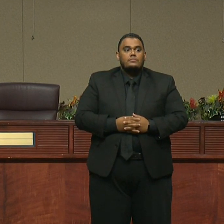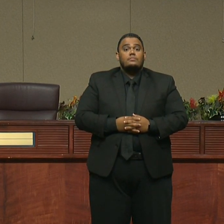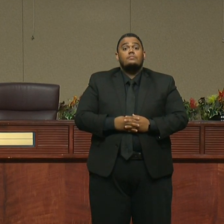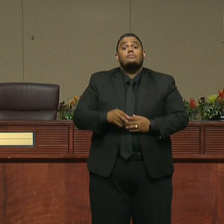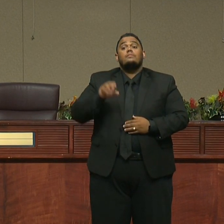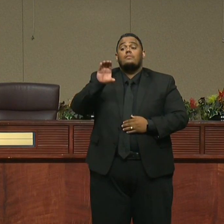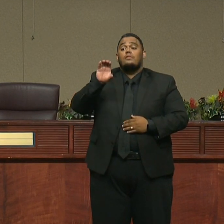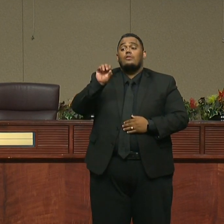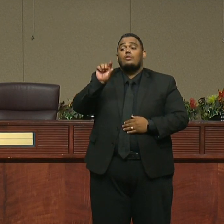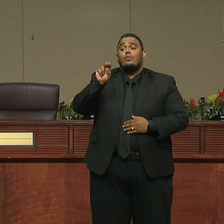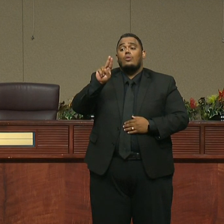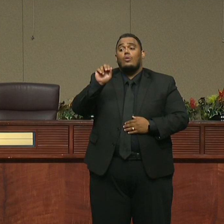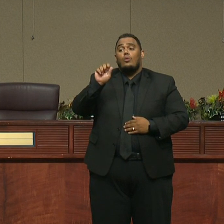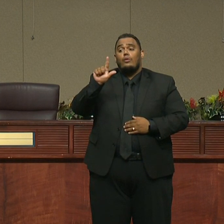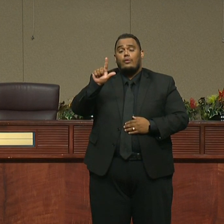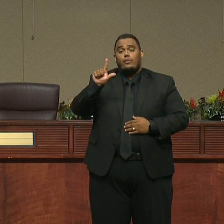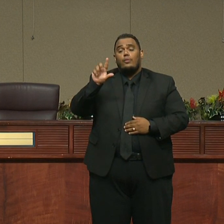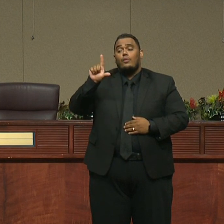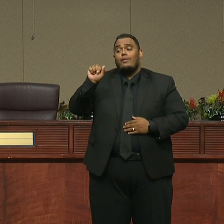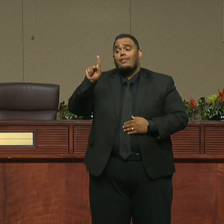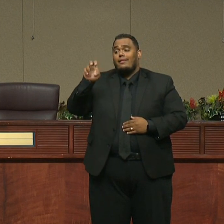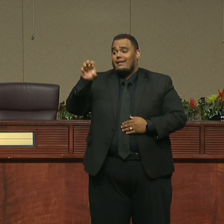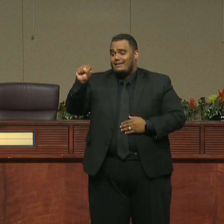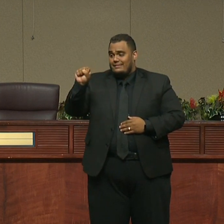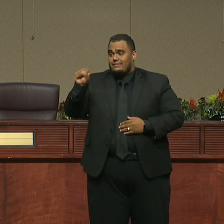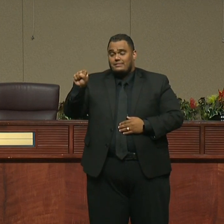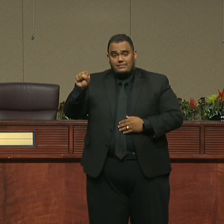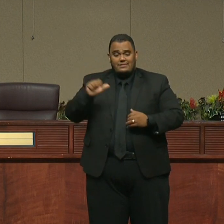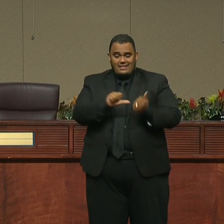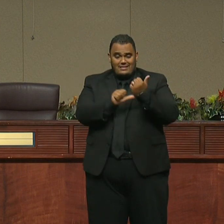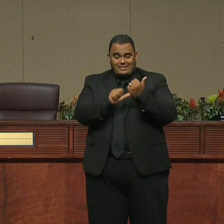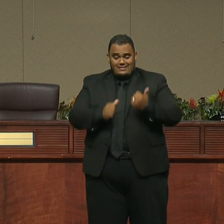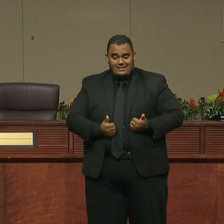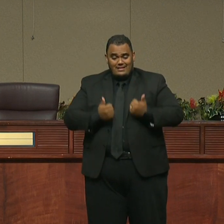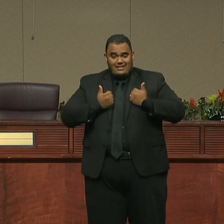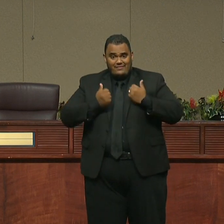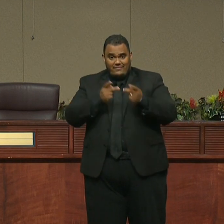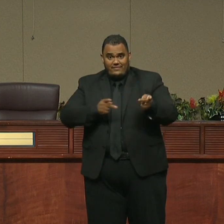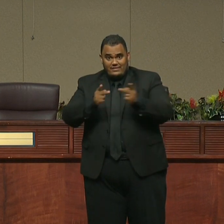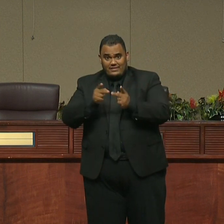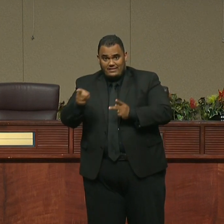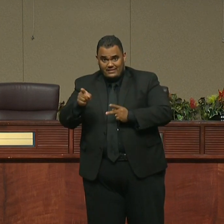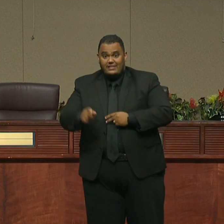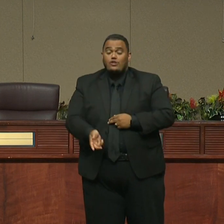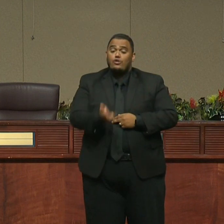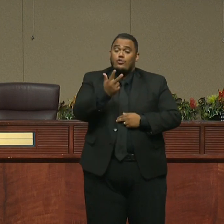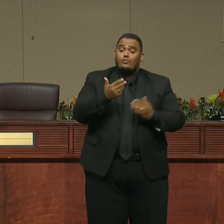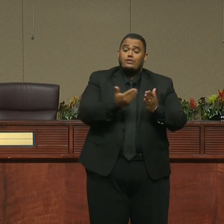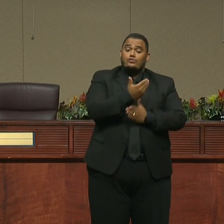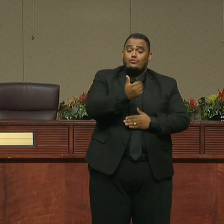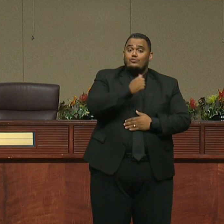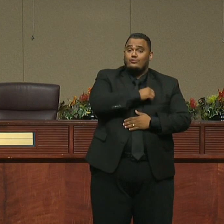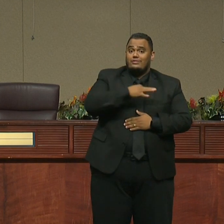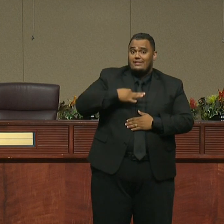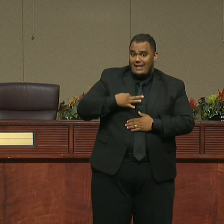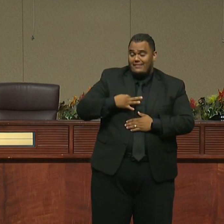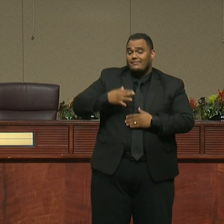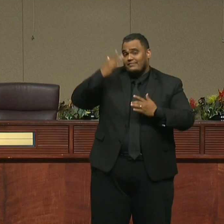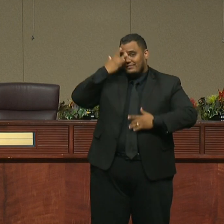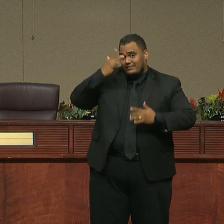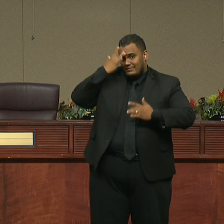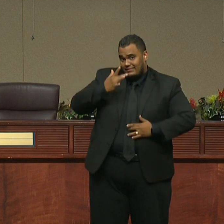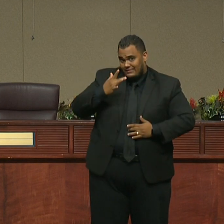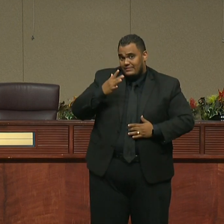Colonial Lakes, a new staff positive, 3 new residents positive. Conwell Lakes, 5